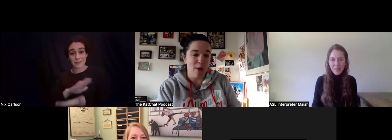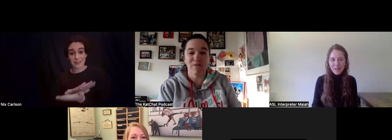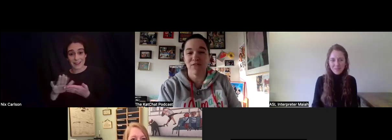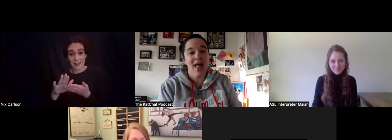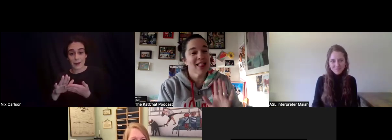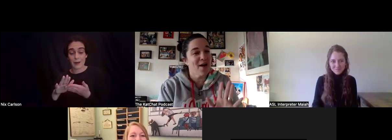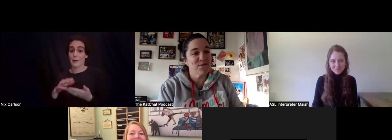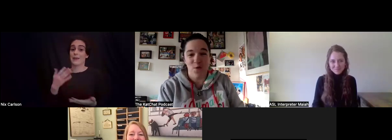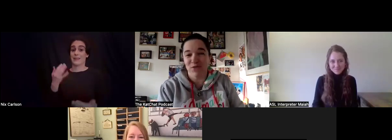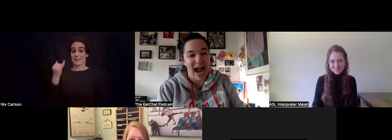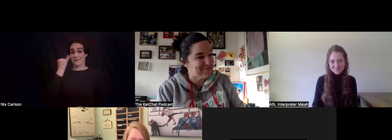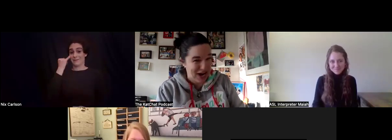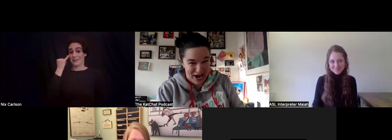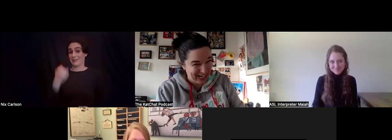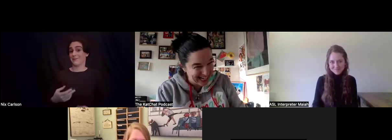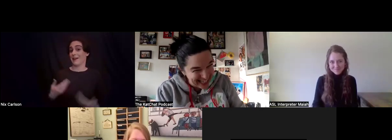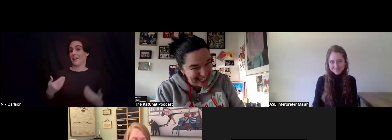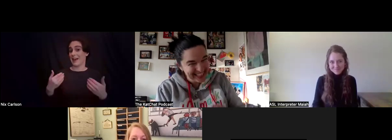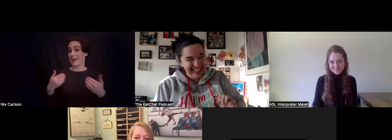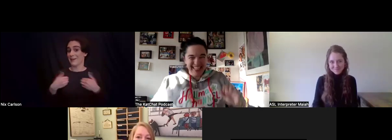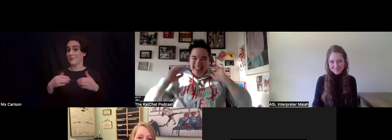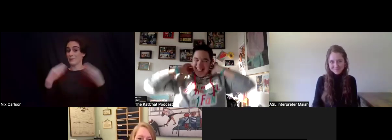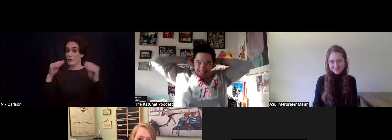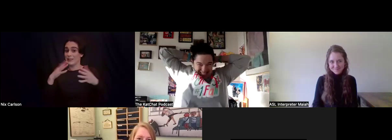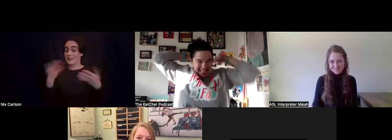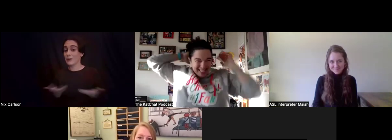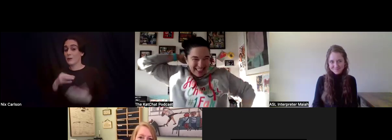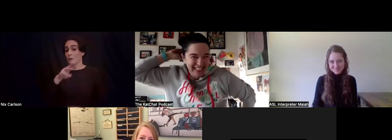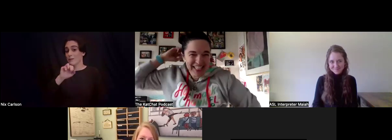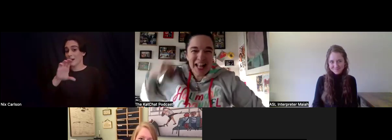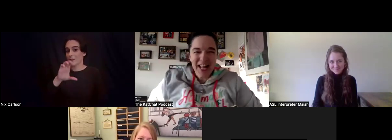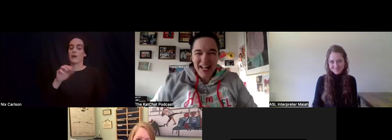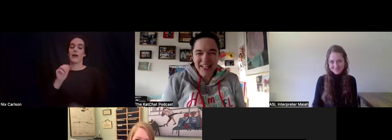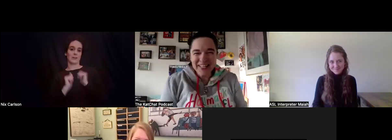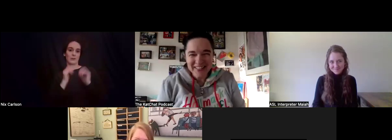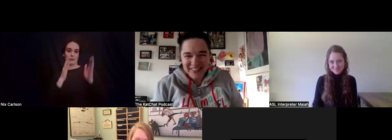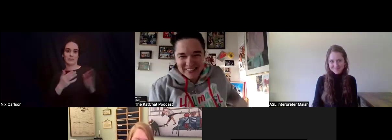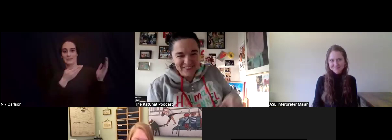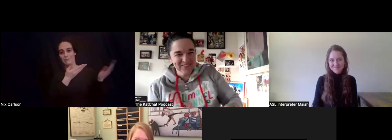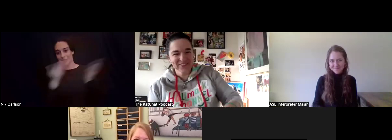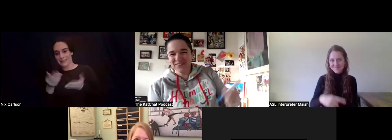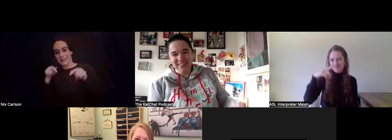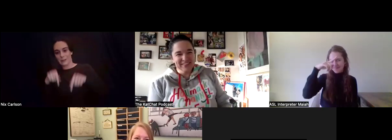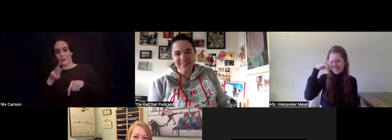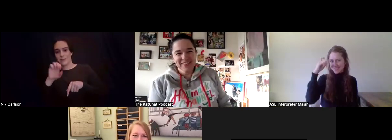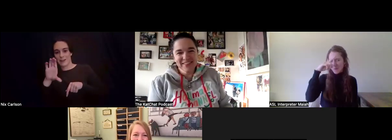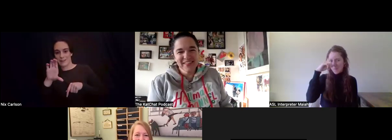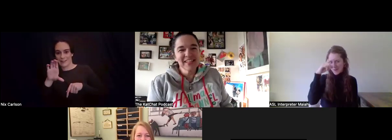Wisconsin. Love you forever. In the summer. In the summer.